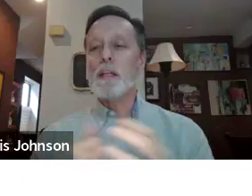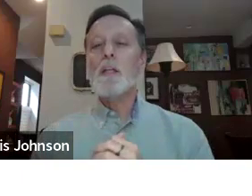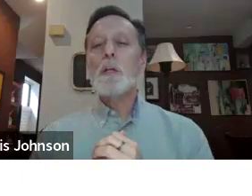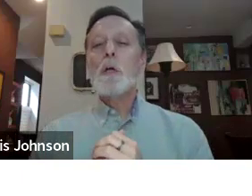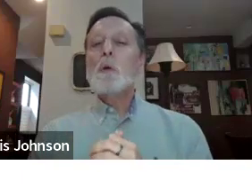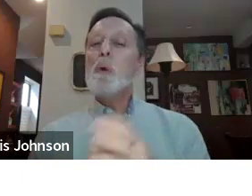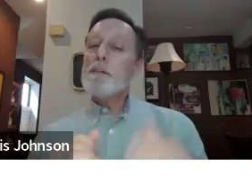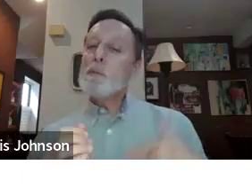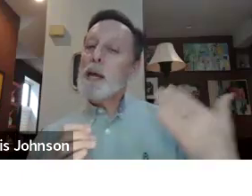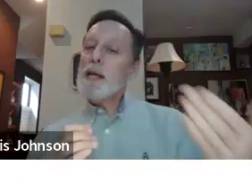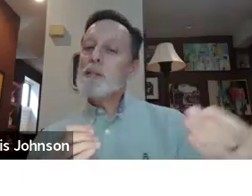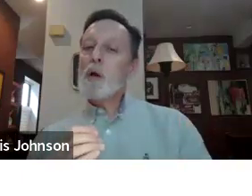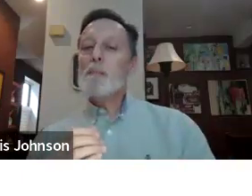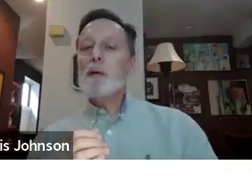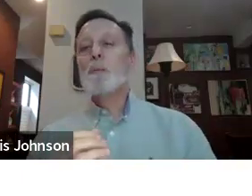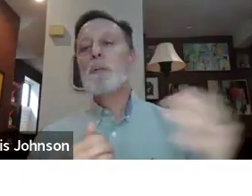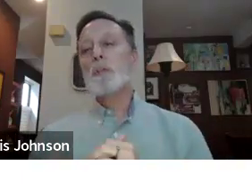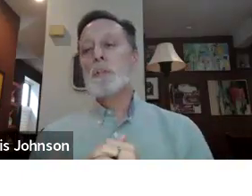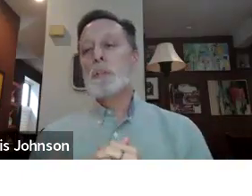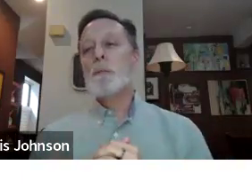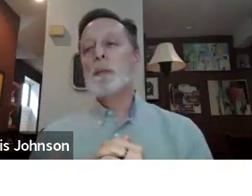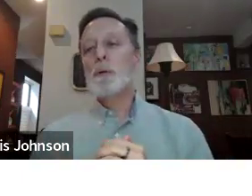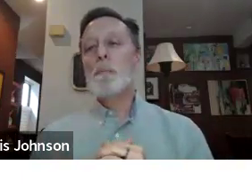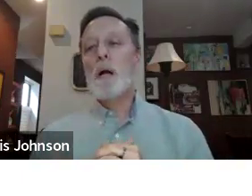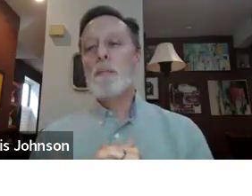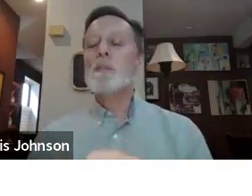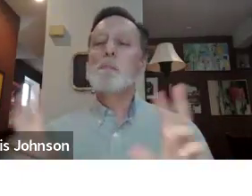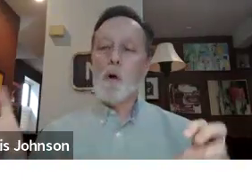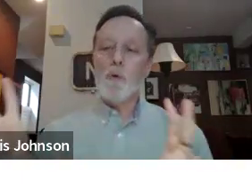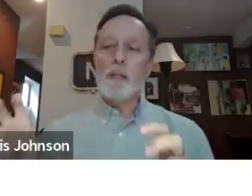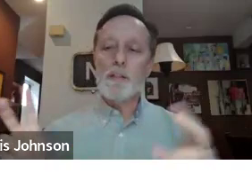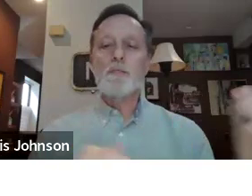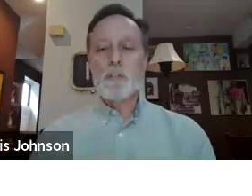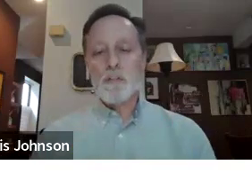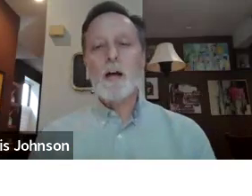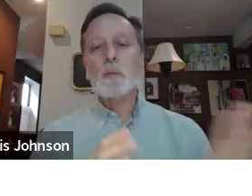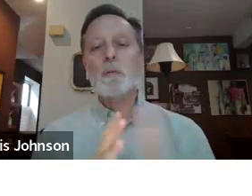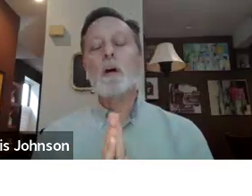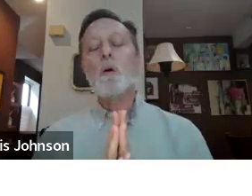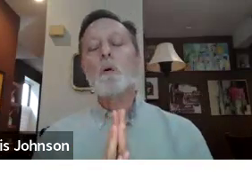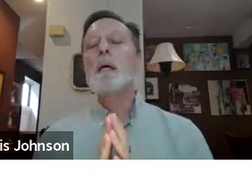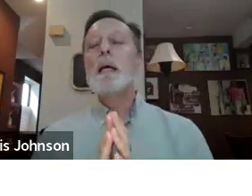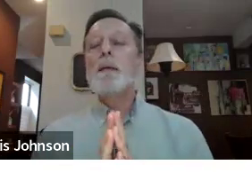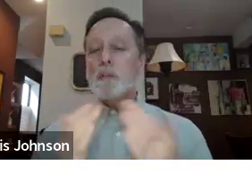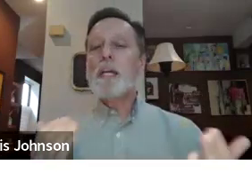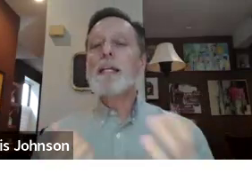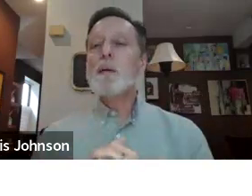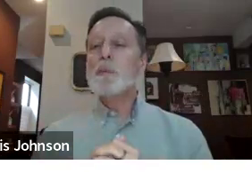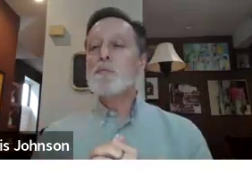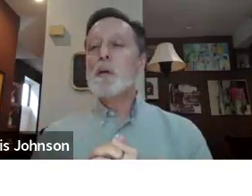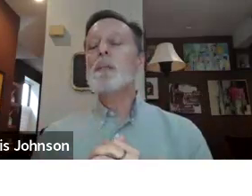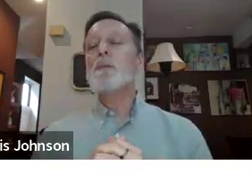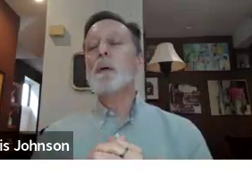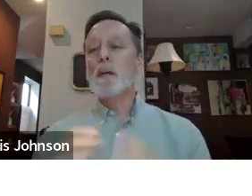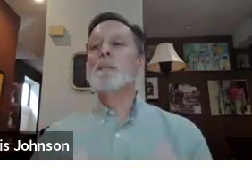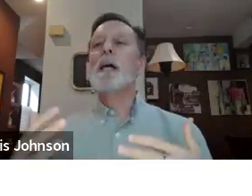you'll have nothing. Well, if you pay a small amount to an insurance company per month, small relative to the value of the home, they'll take